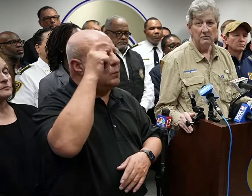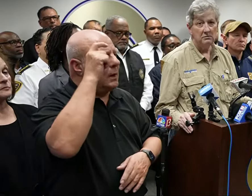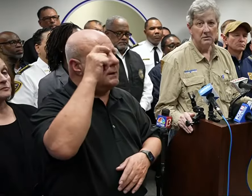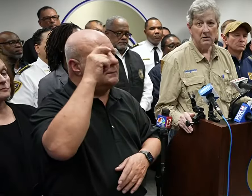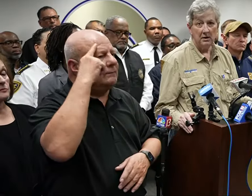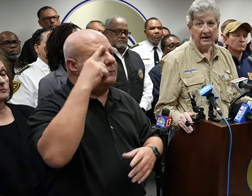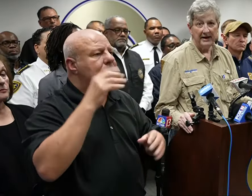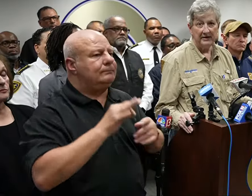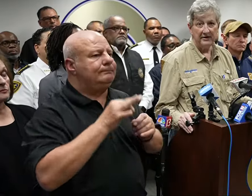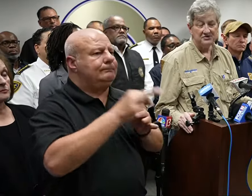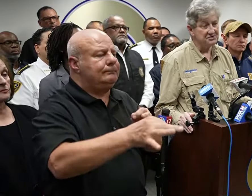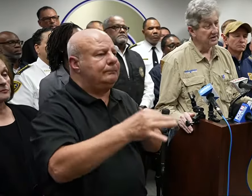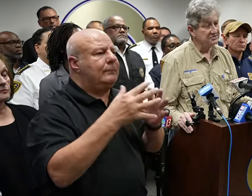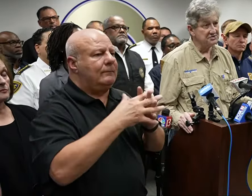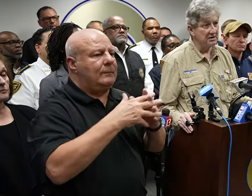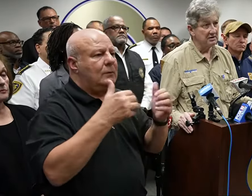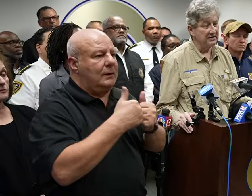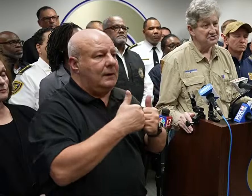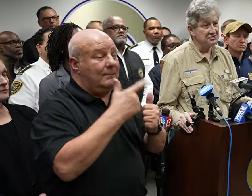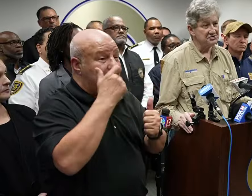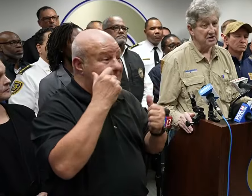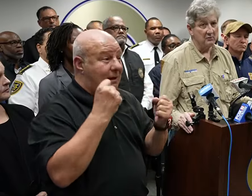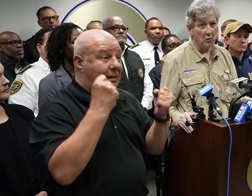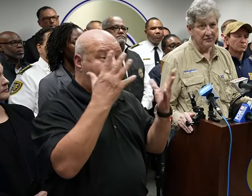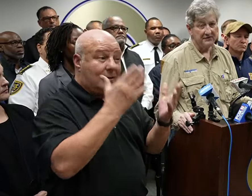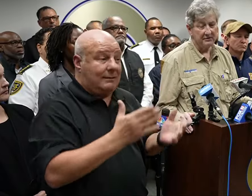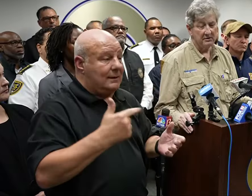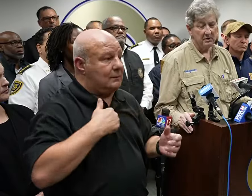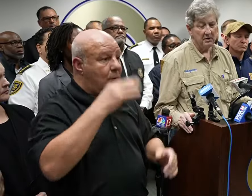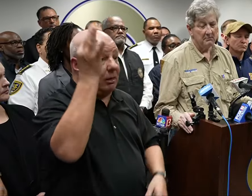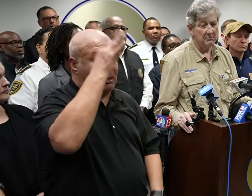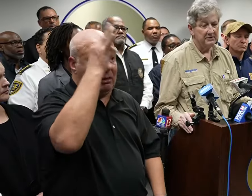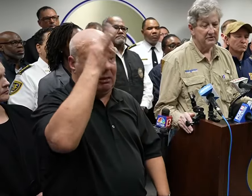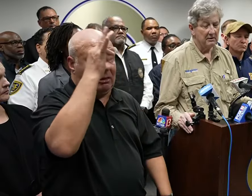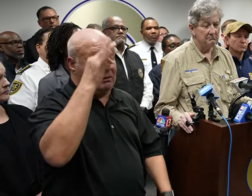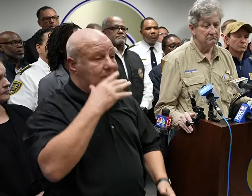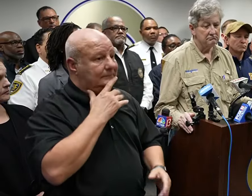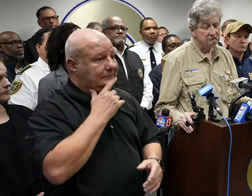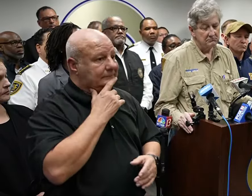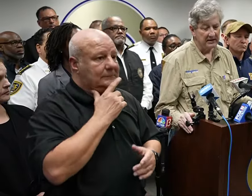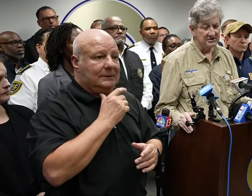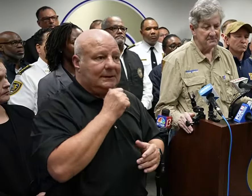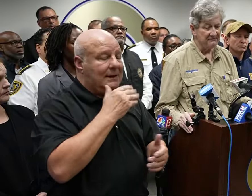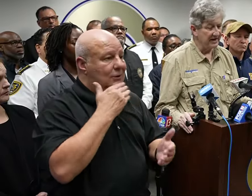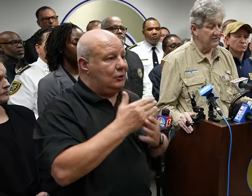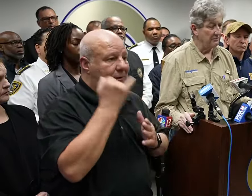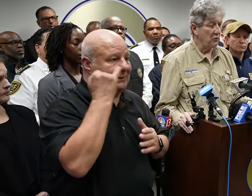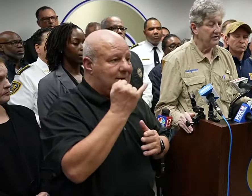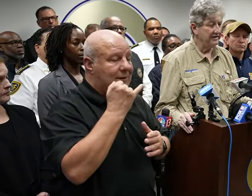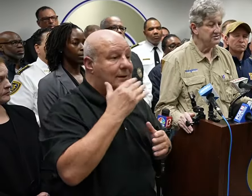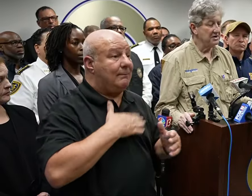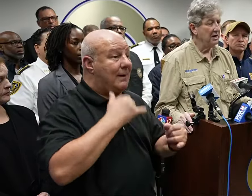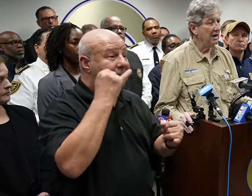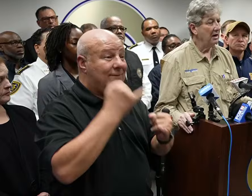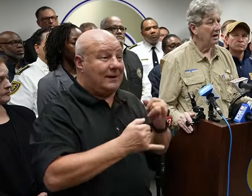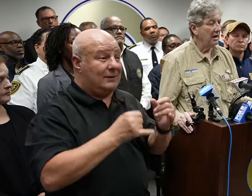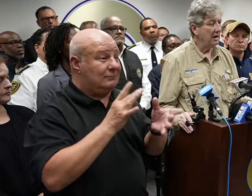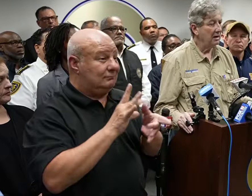know, and it's just not worth it. But I guess my final point